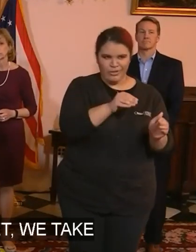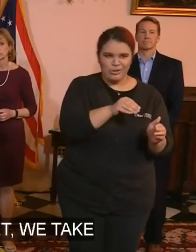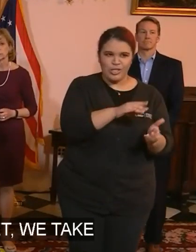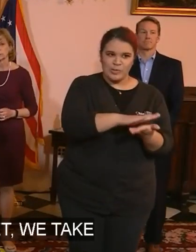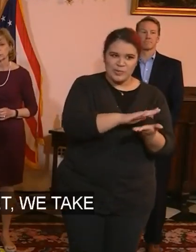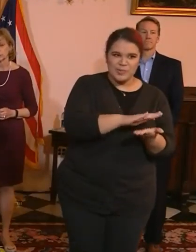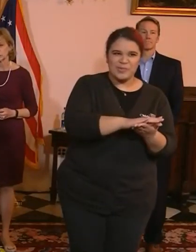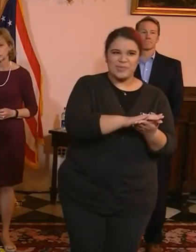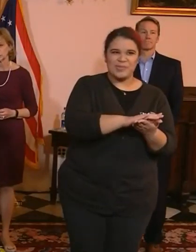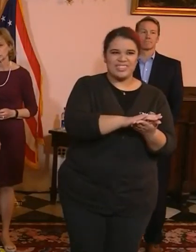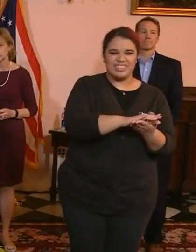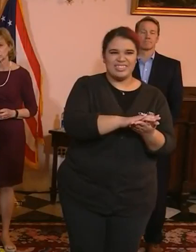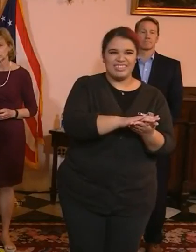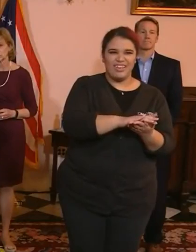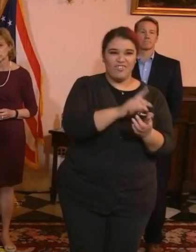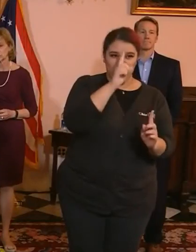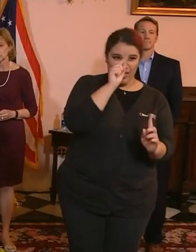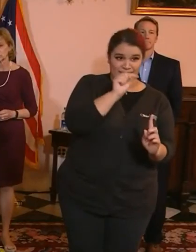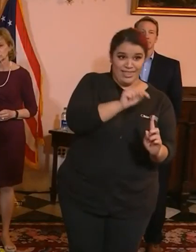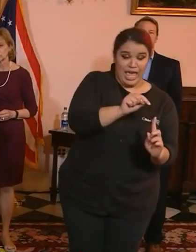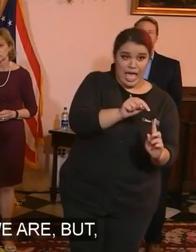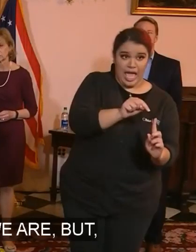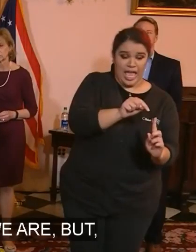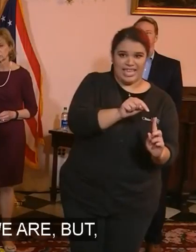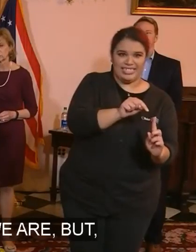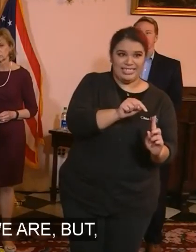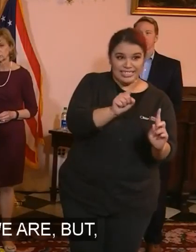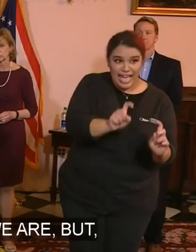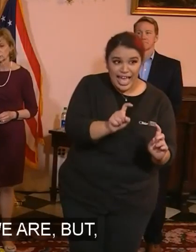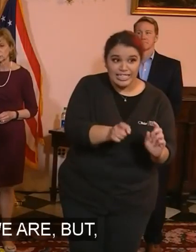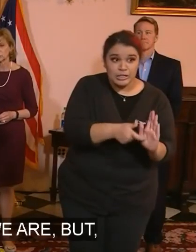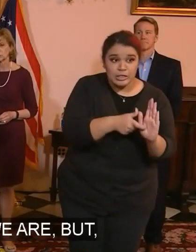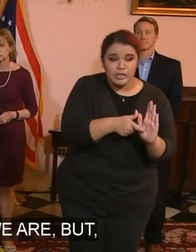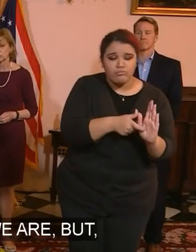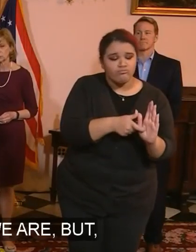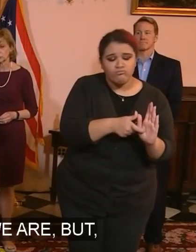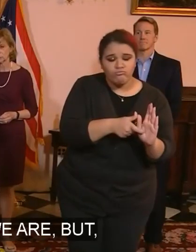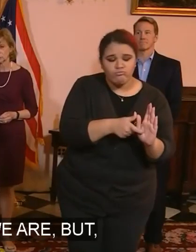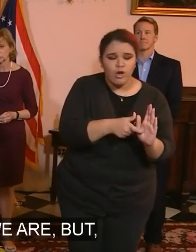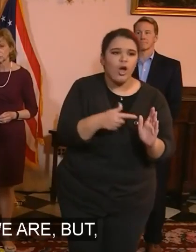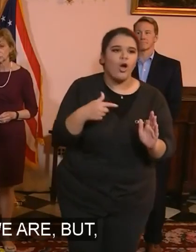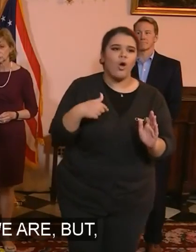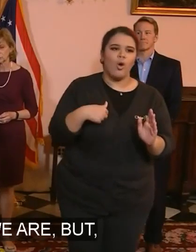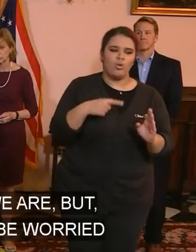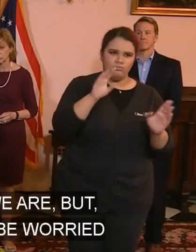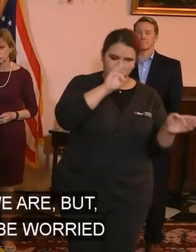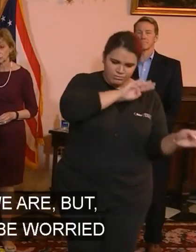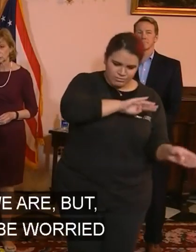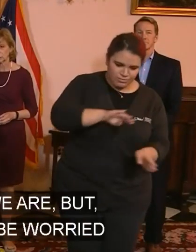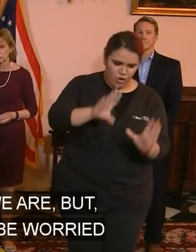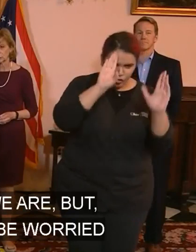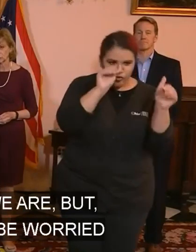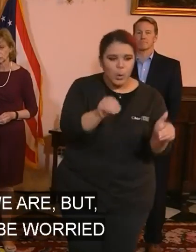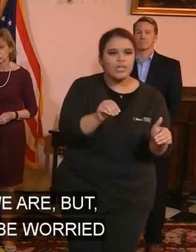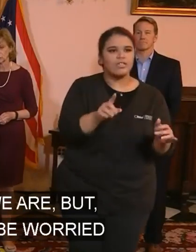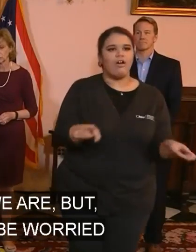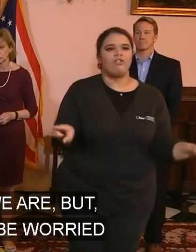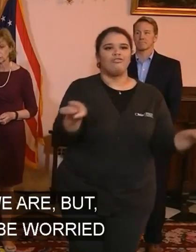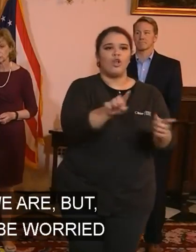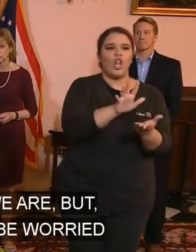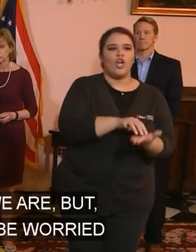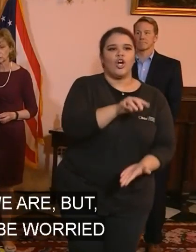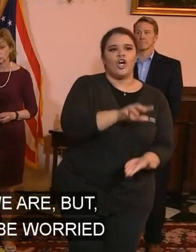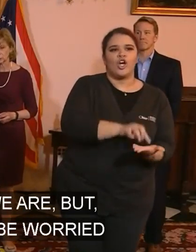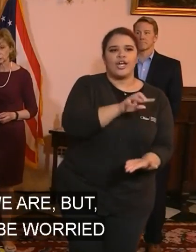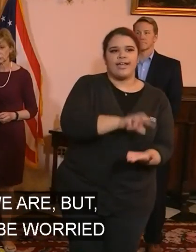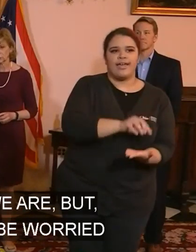But parents should not be worried about that. What I want parents and students to do, students need to learn to focus on their education.